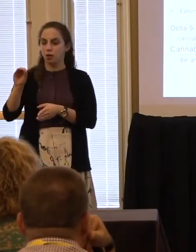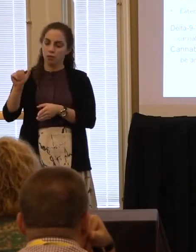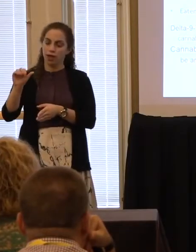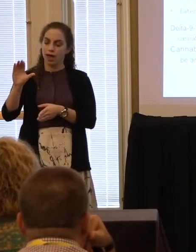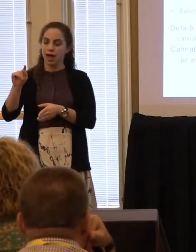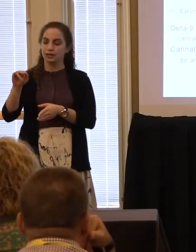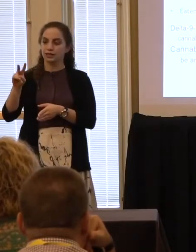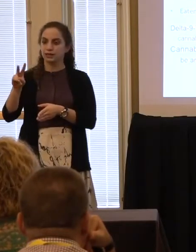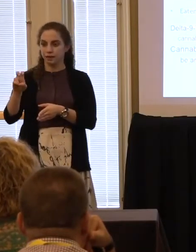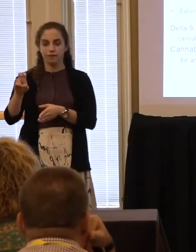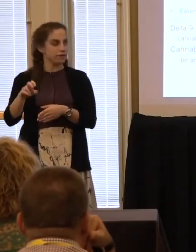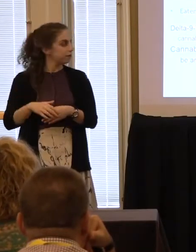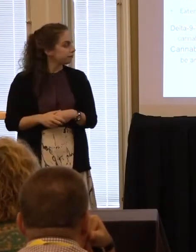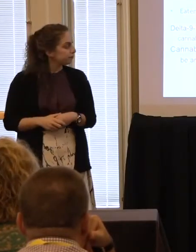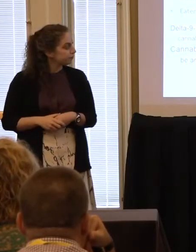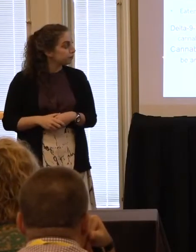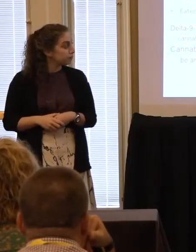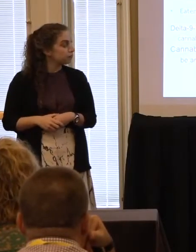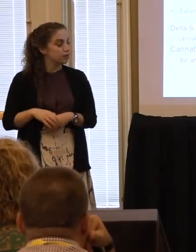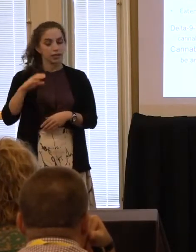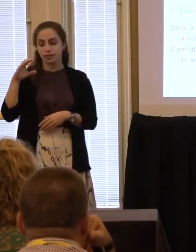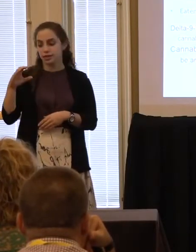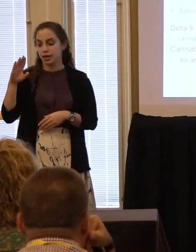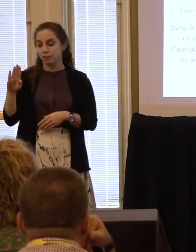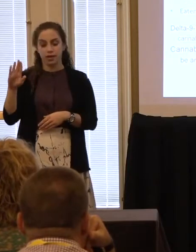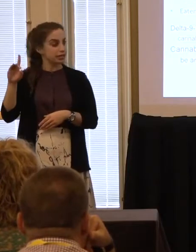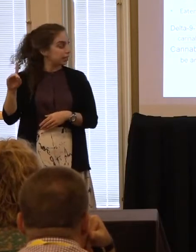and CBD may be actually